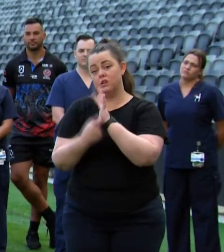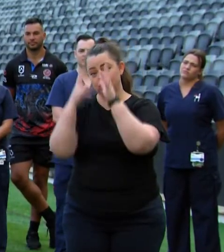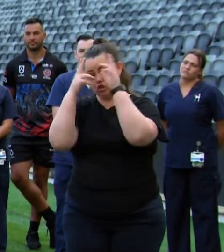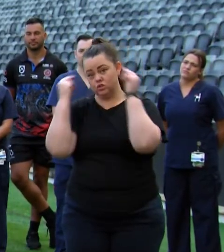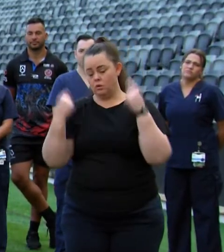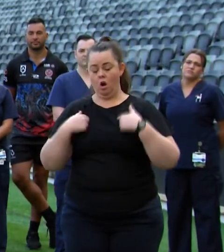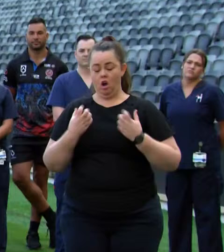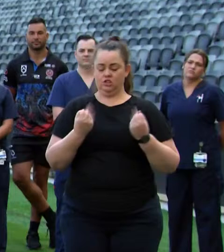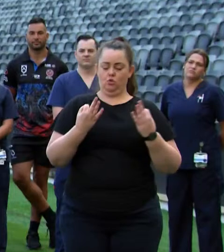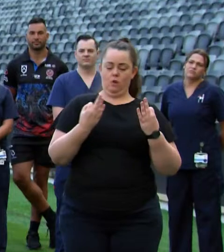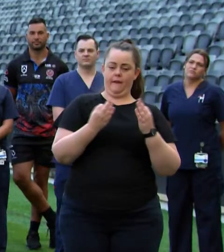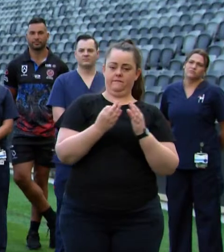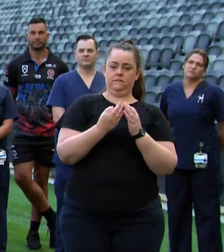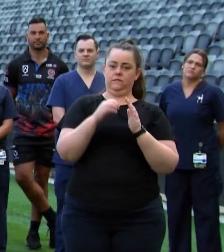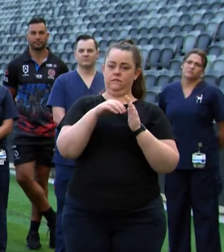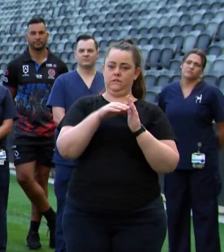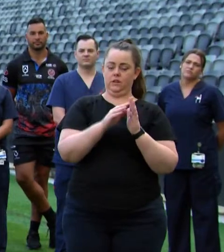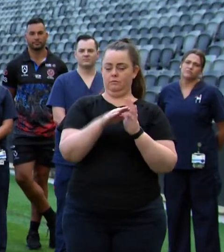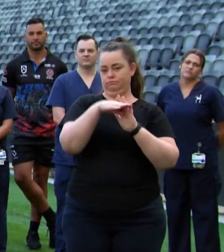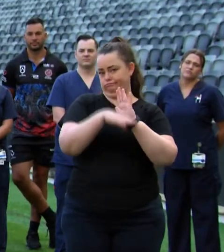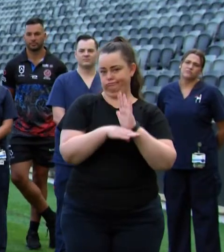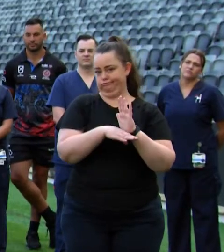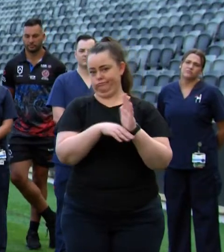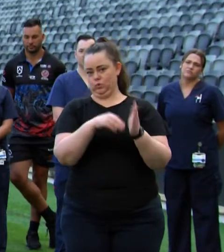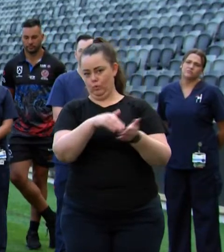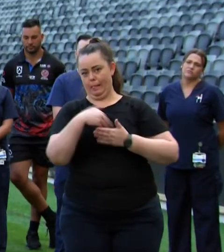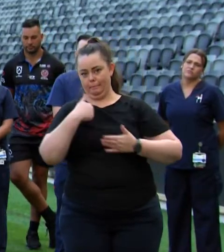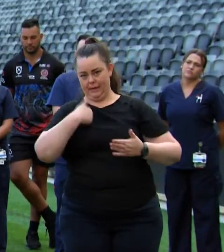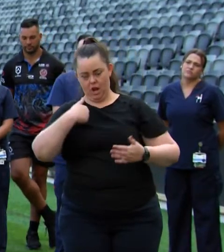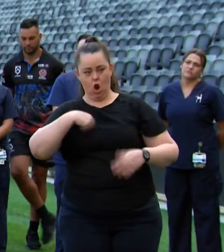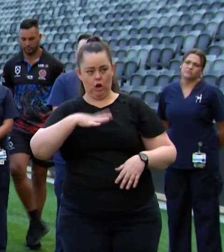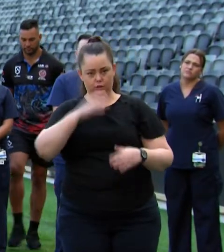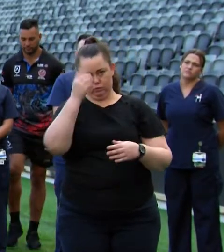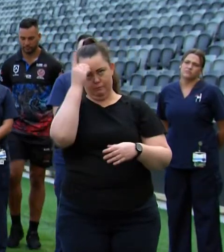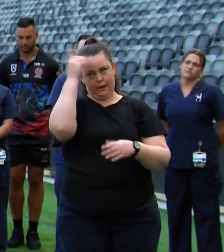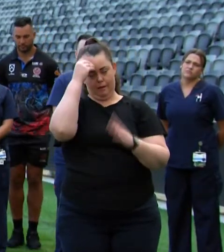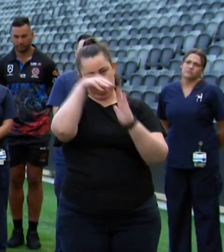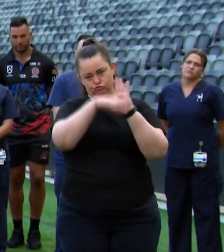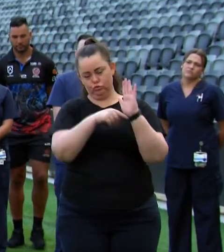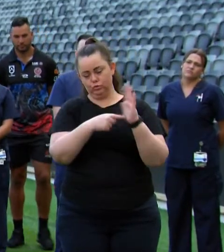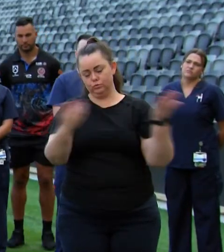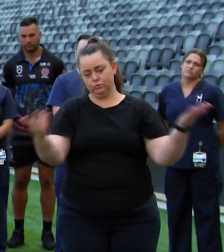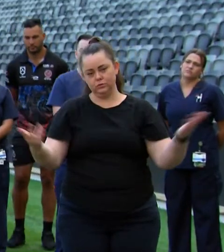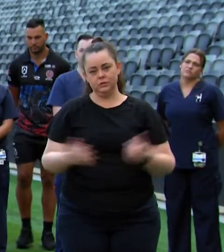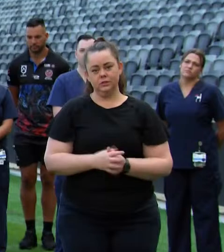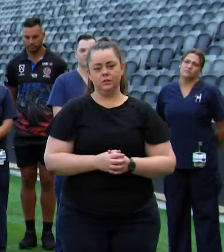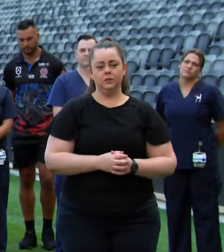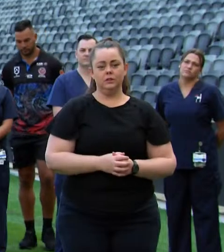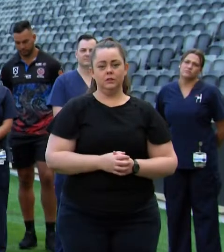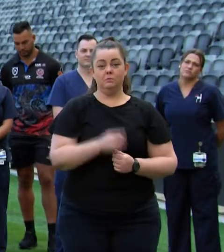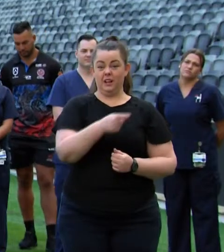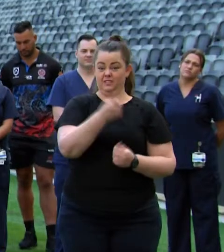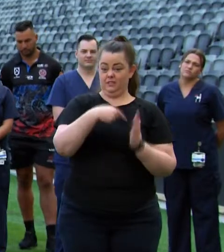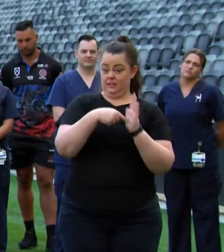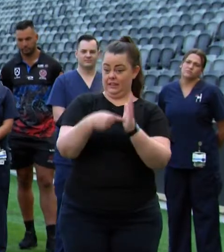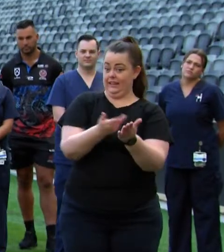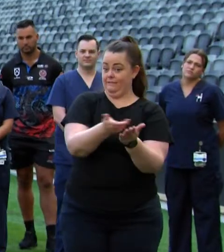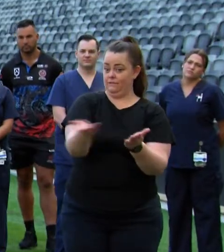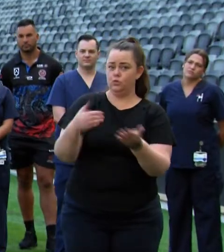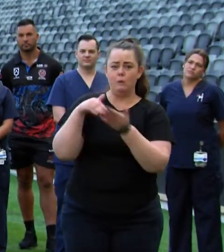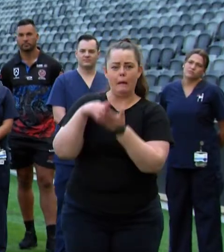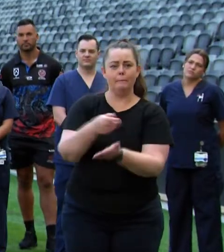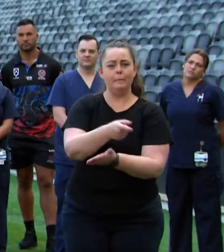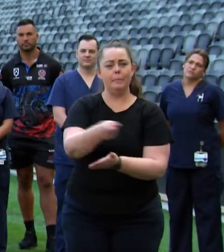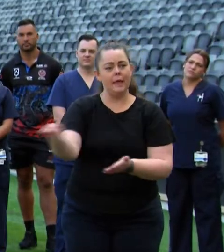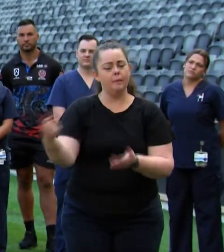guidebook. There's no guidebook for me, but for the clinicians, at least we can give some guidance and some help. The other aspect is